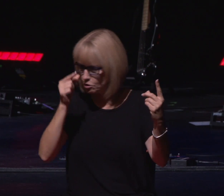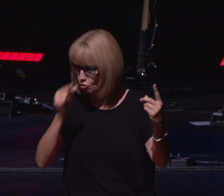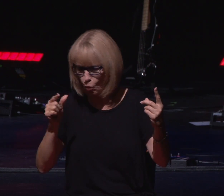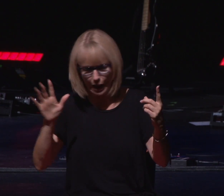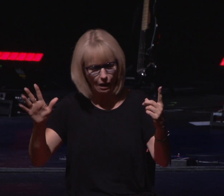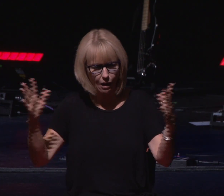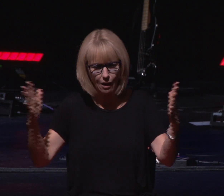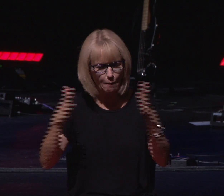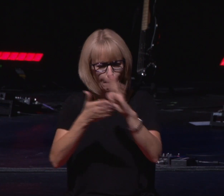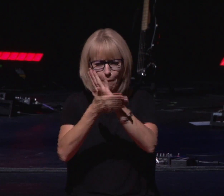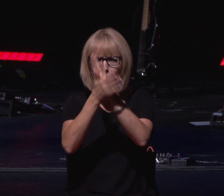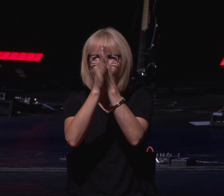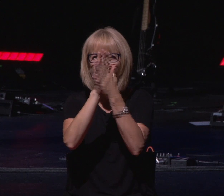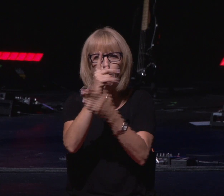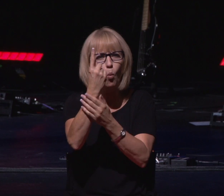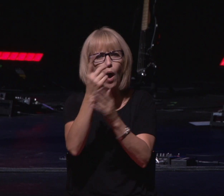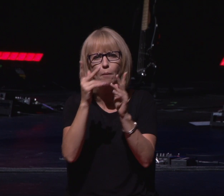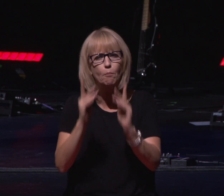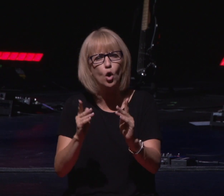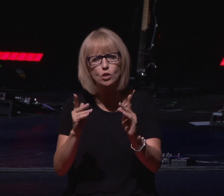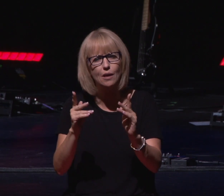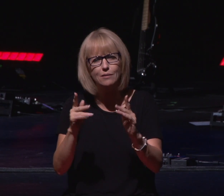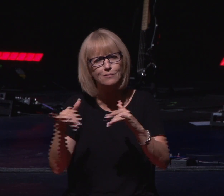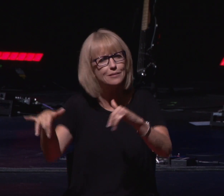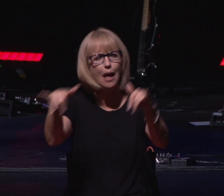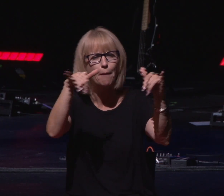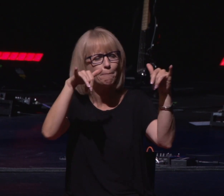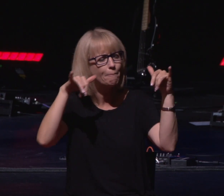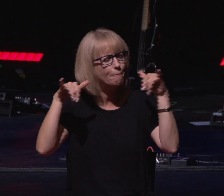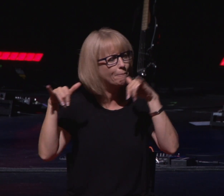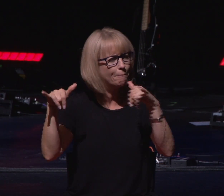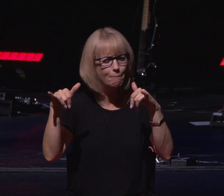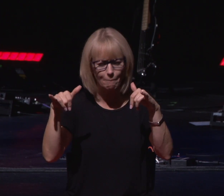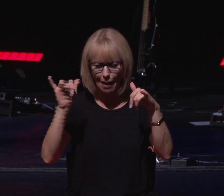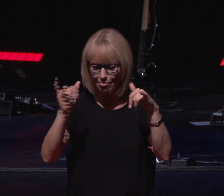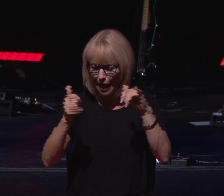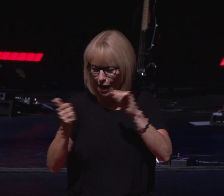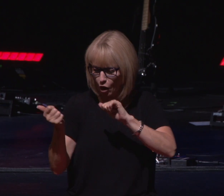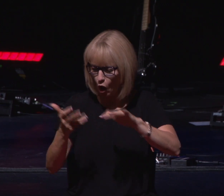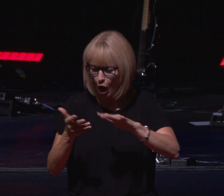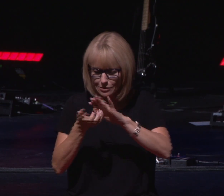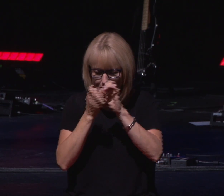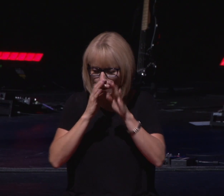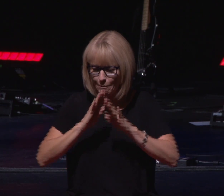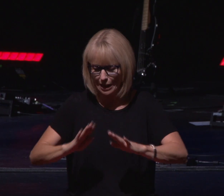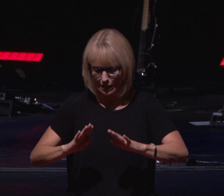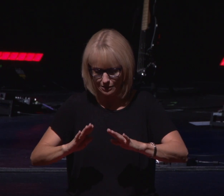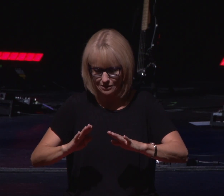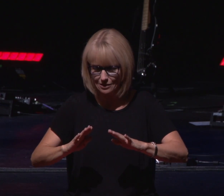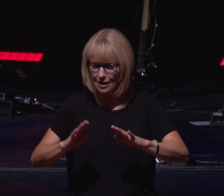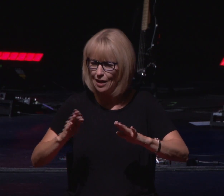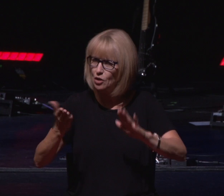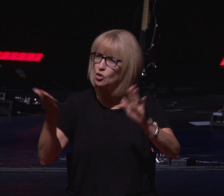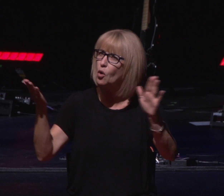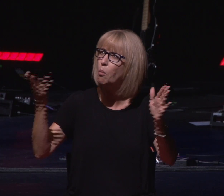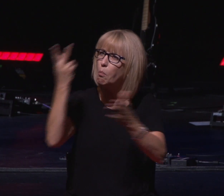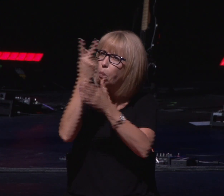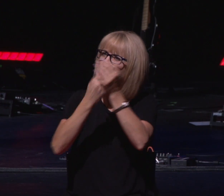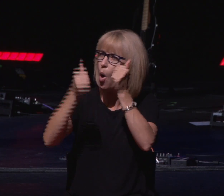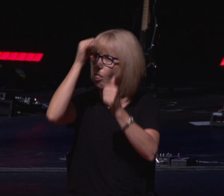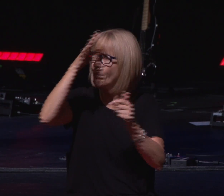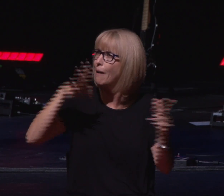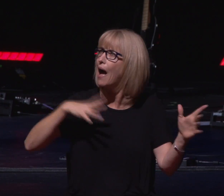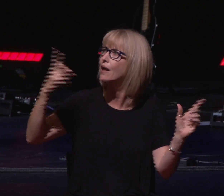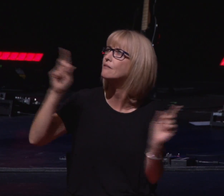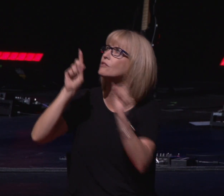or racism. Thus making peace, and in this one body to reconcile both of them to God through the